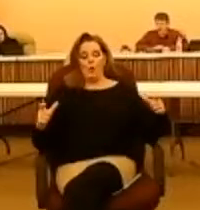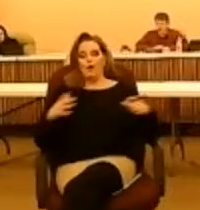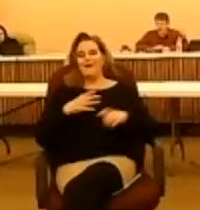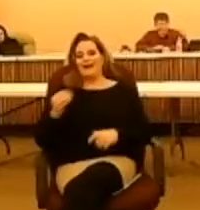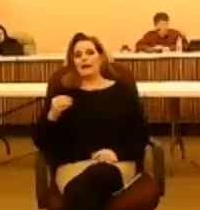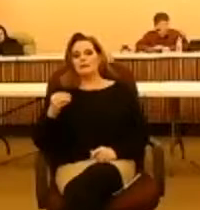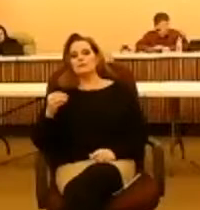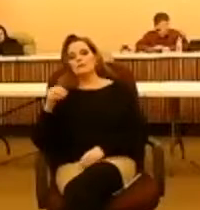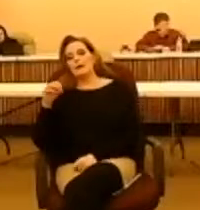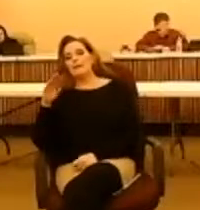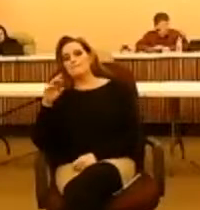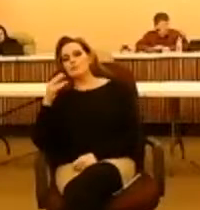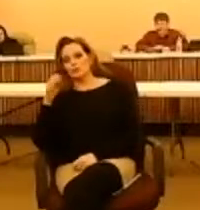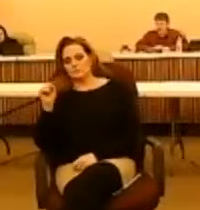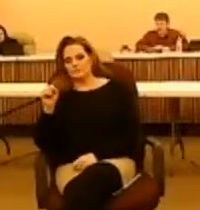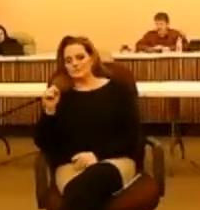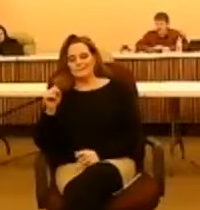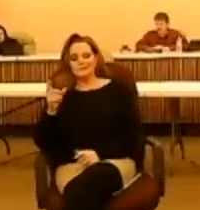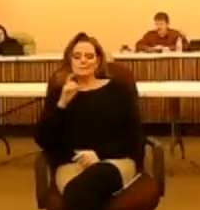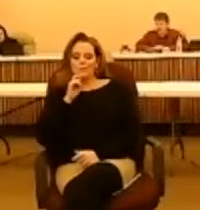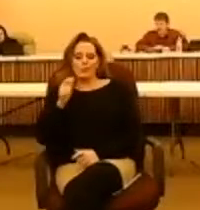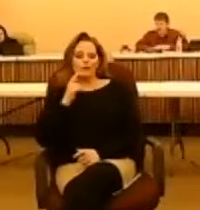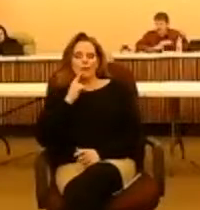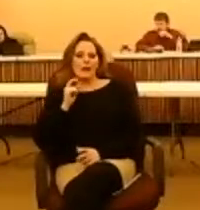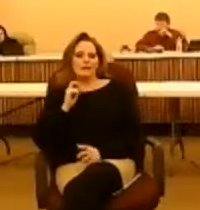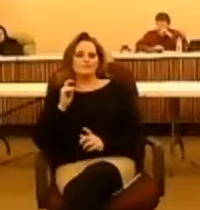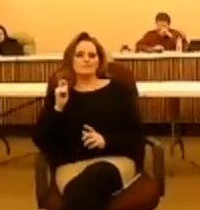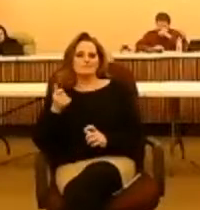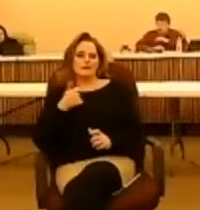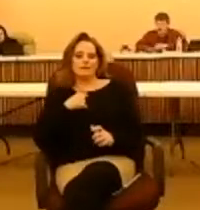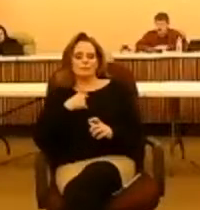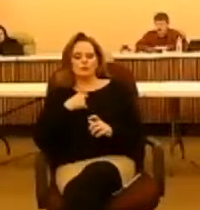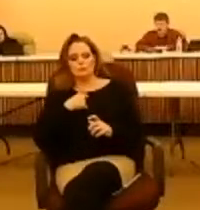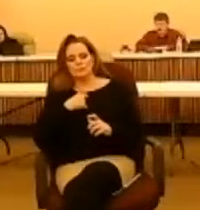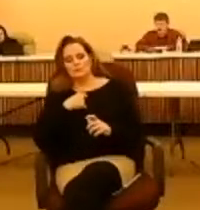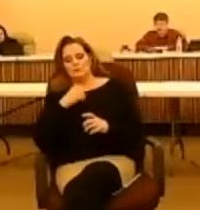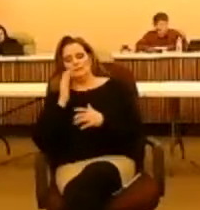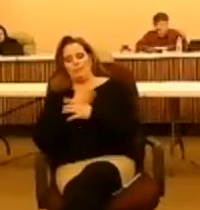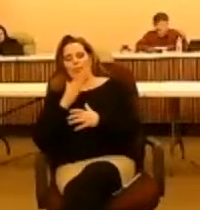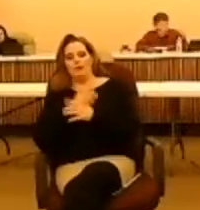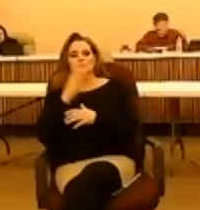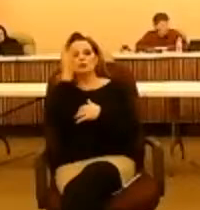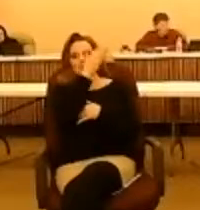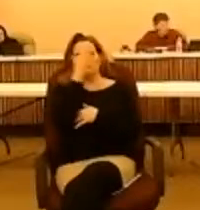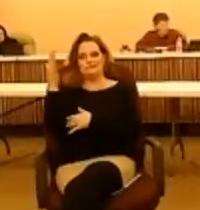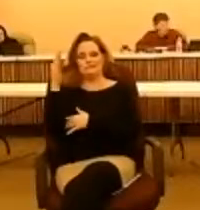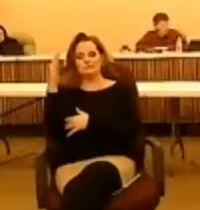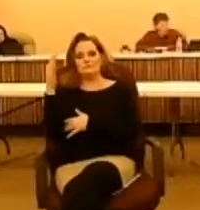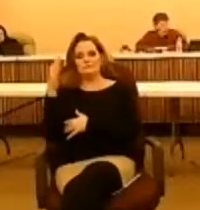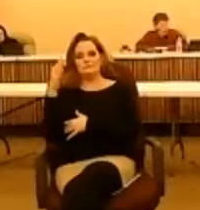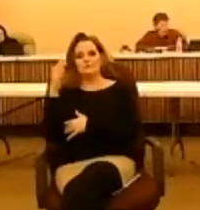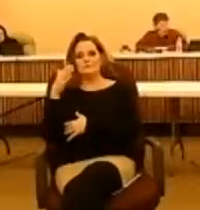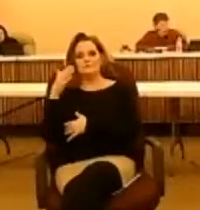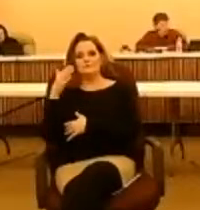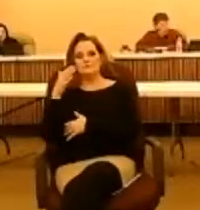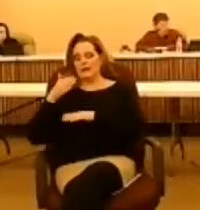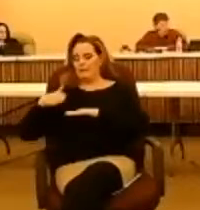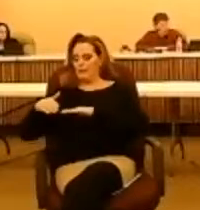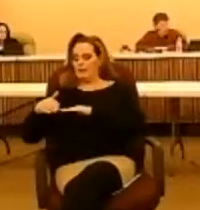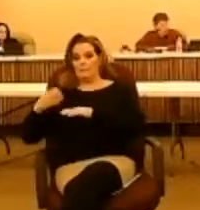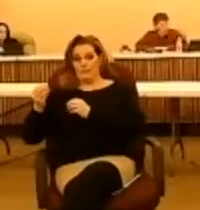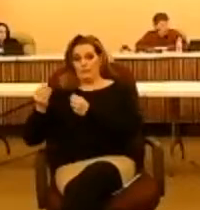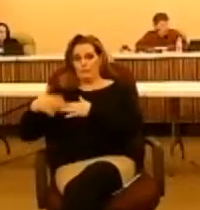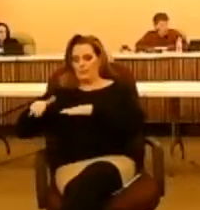so that they are not removing any of the existing trees along the edges of the property, as those